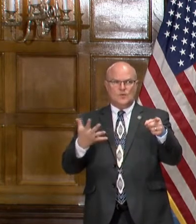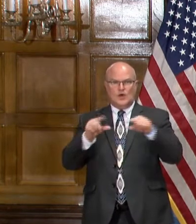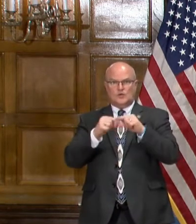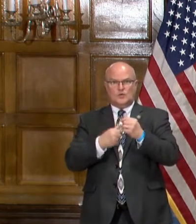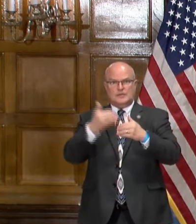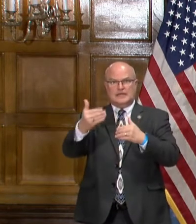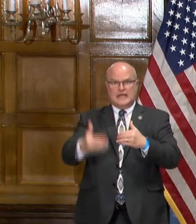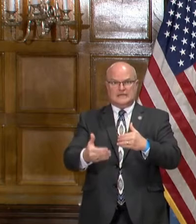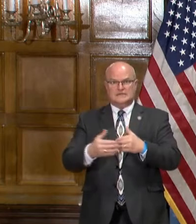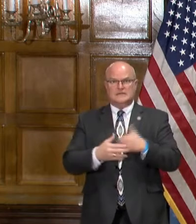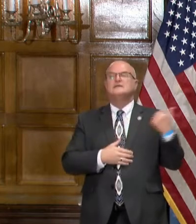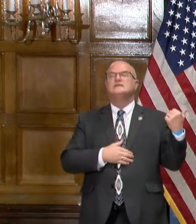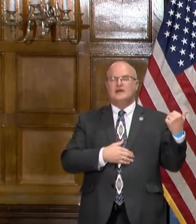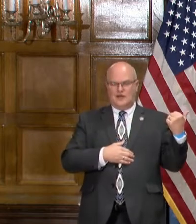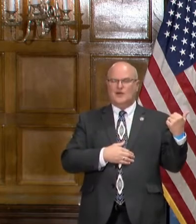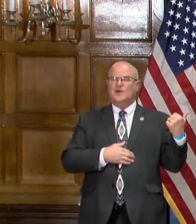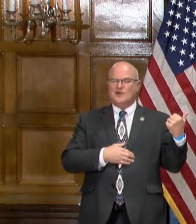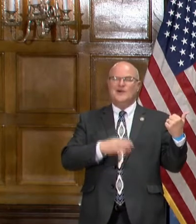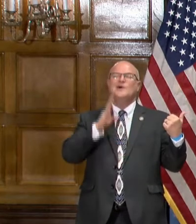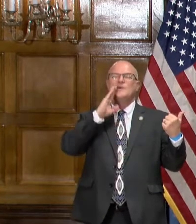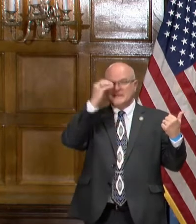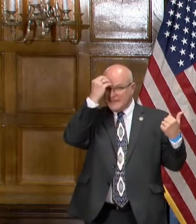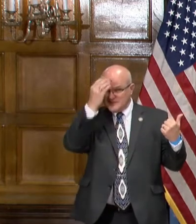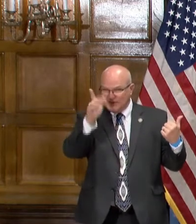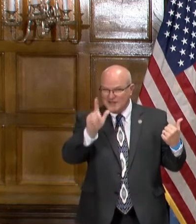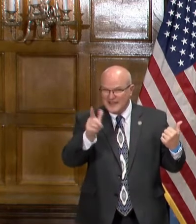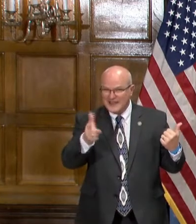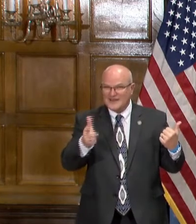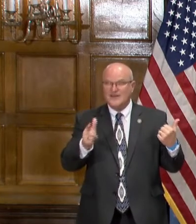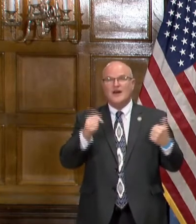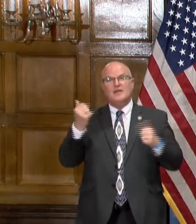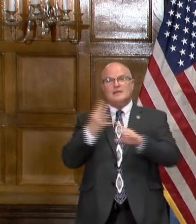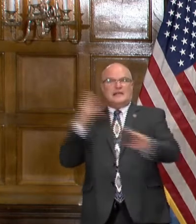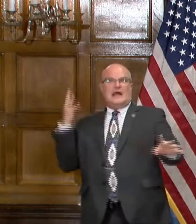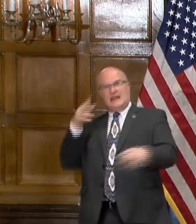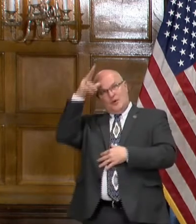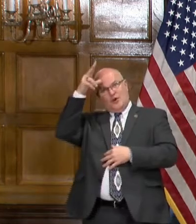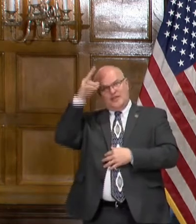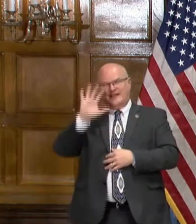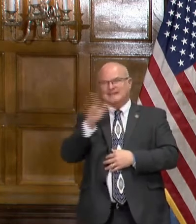next? We'll keep you informed. Otherwise, they'll be lining up early.